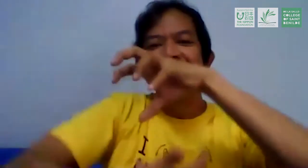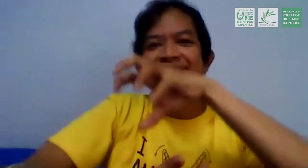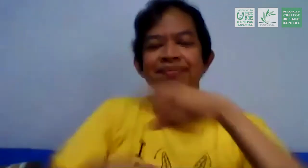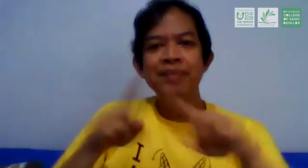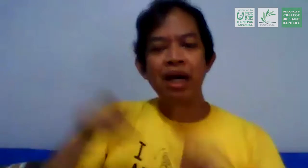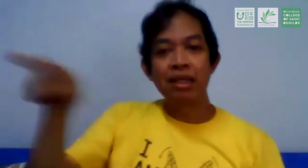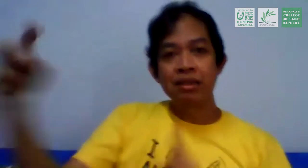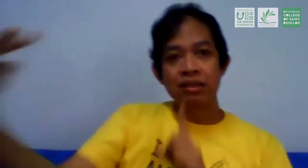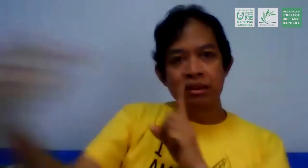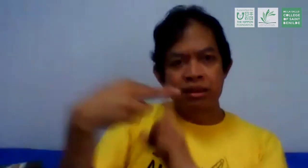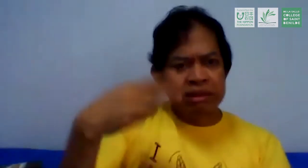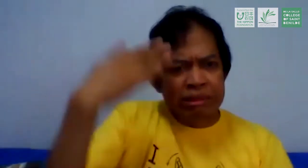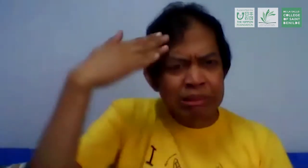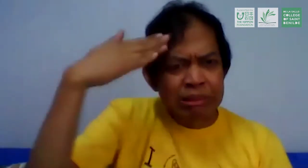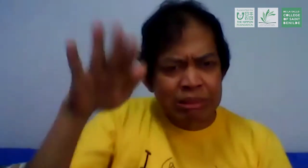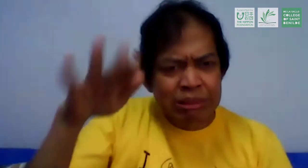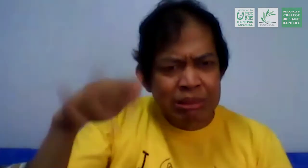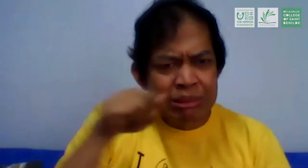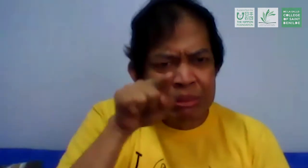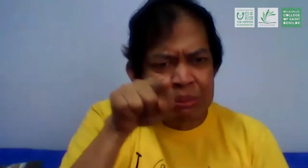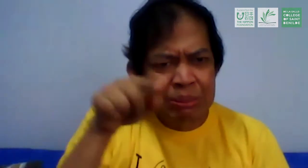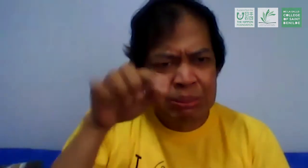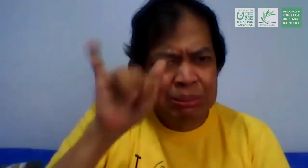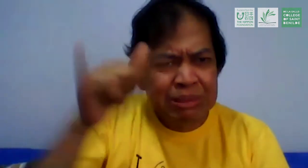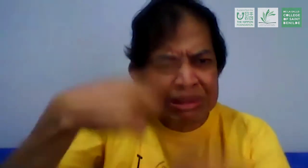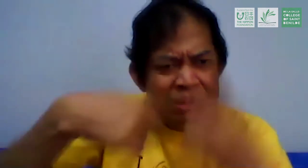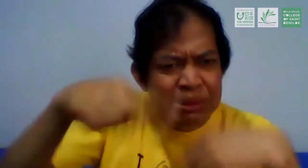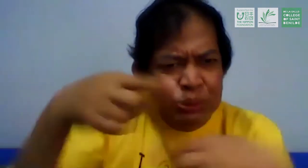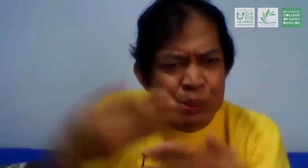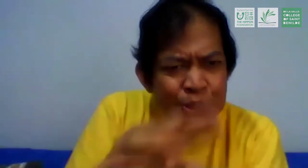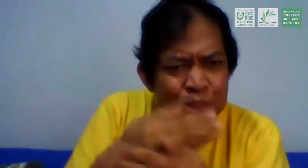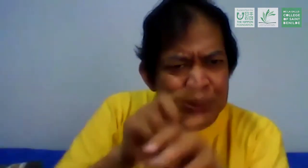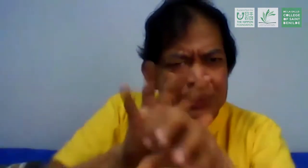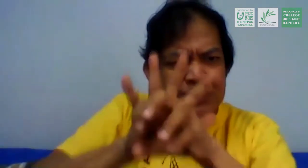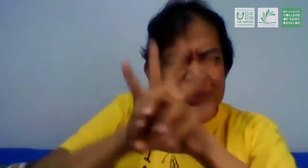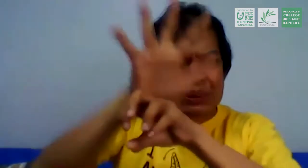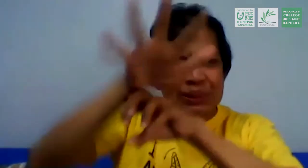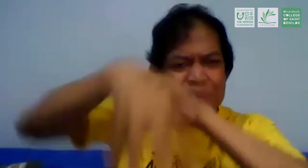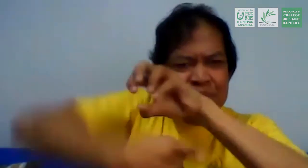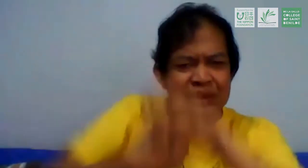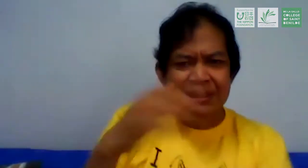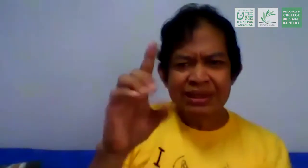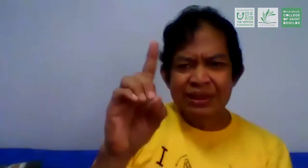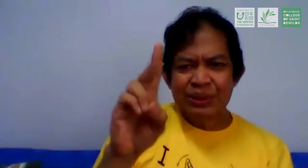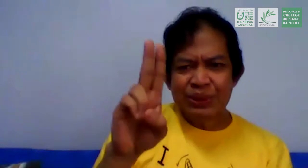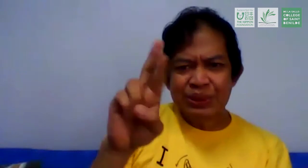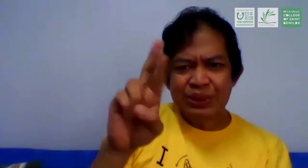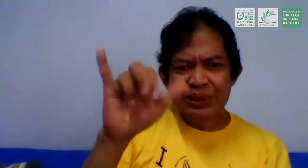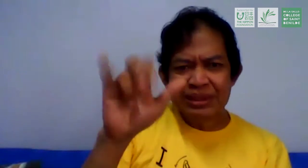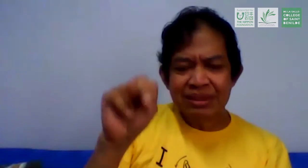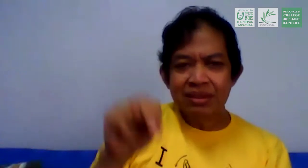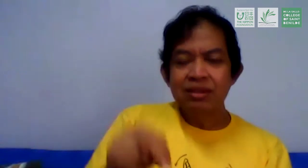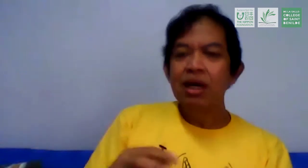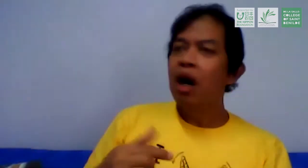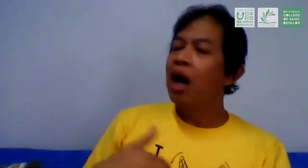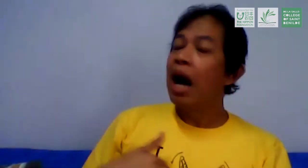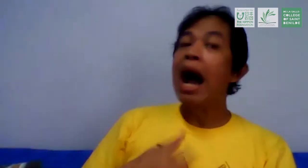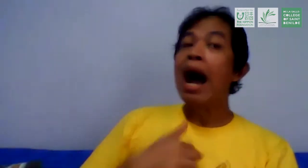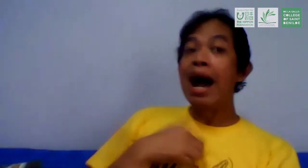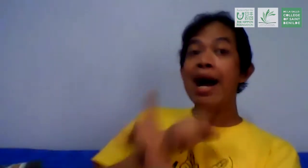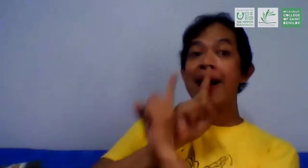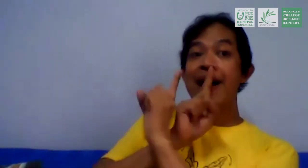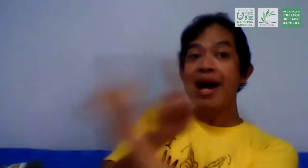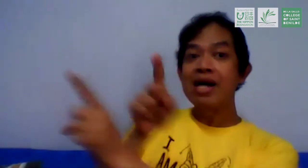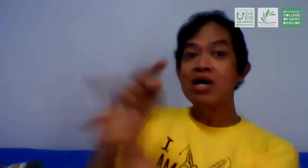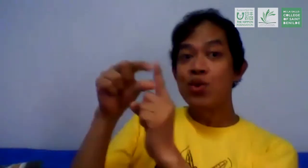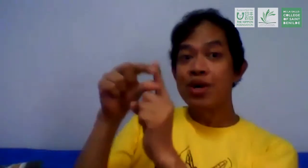was like this. So when they looked at me, they were like, "Oh, what's that sign? That's new to us." And I would